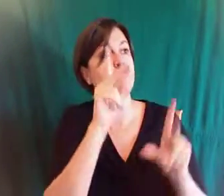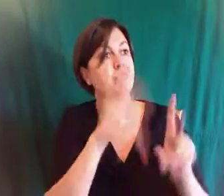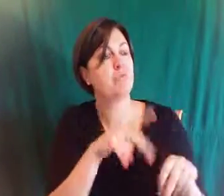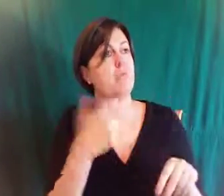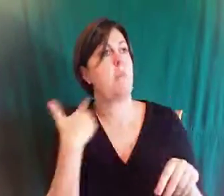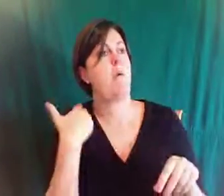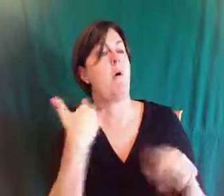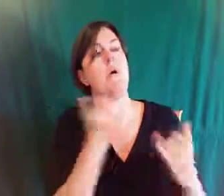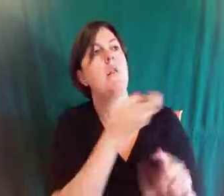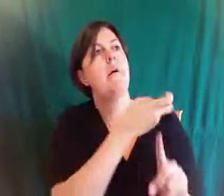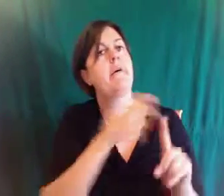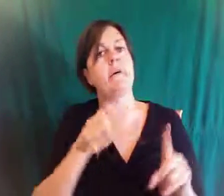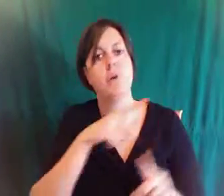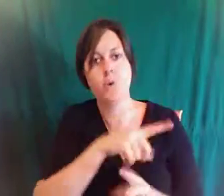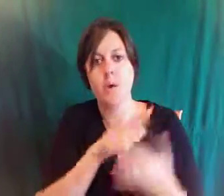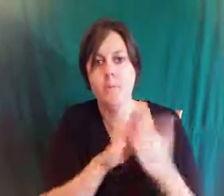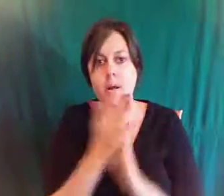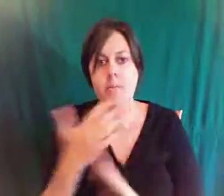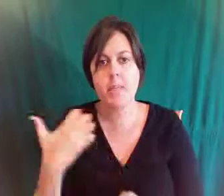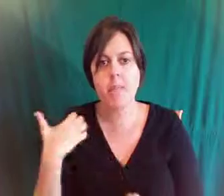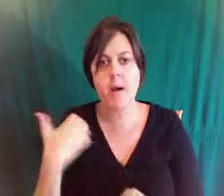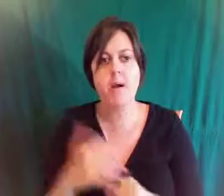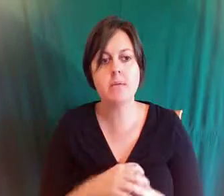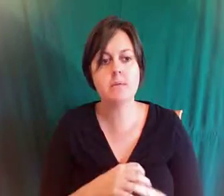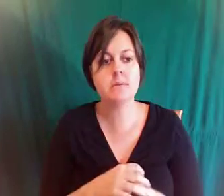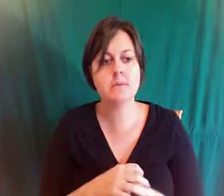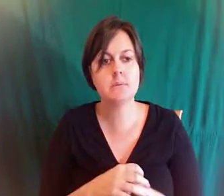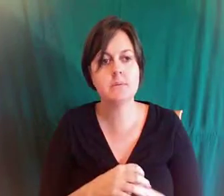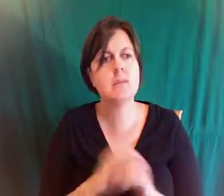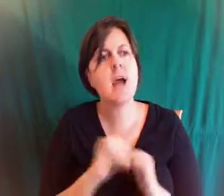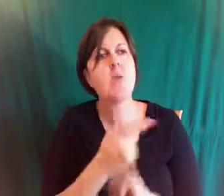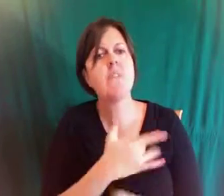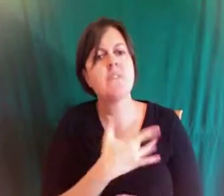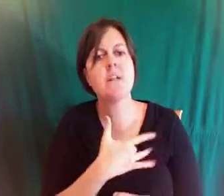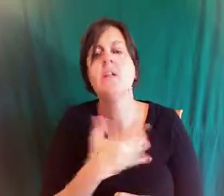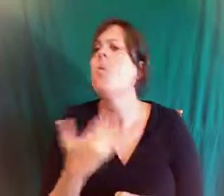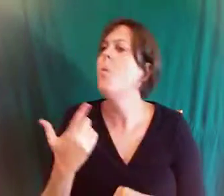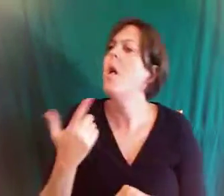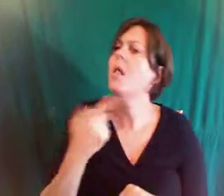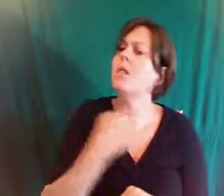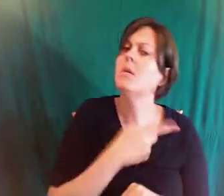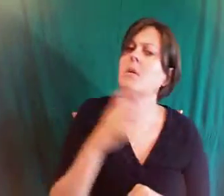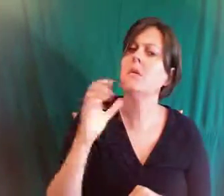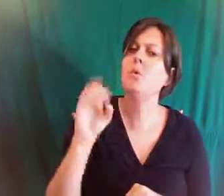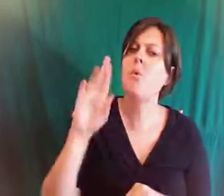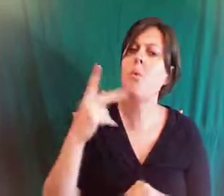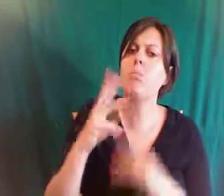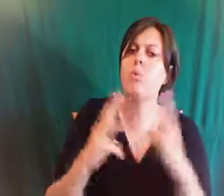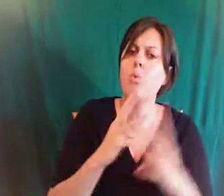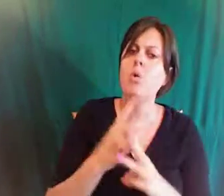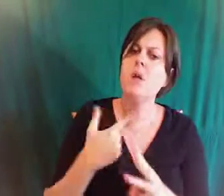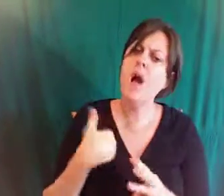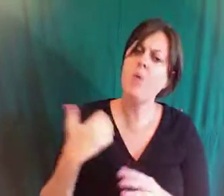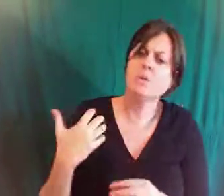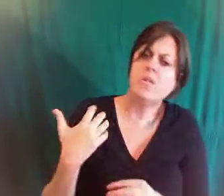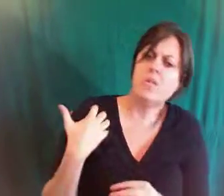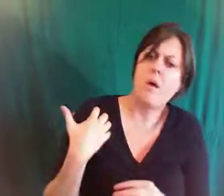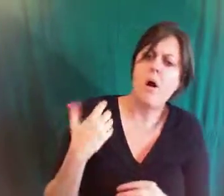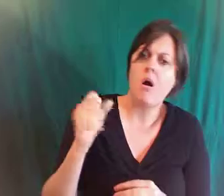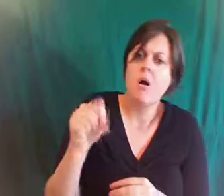well i was the boss in corporate so i was i was fairly used to that but i had a boss although the one thing that people